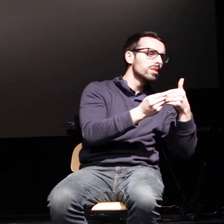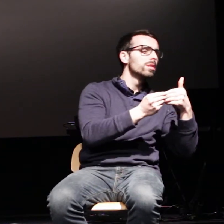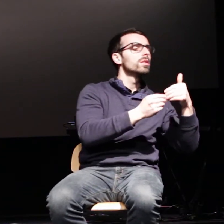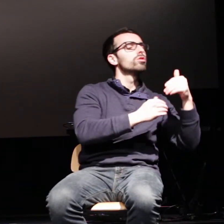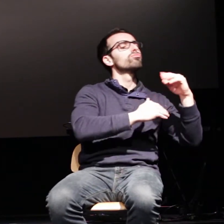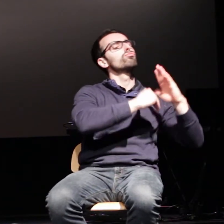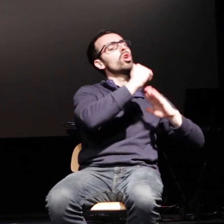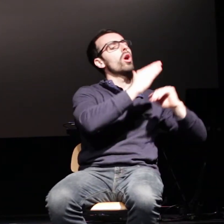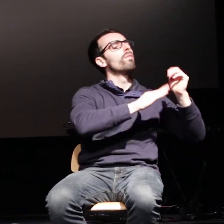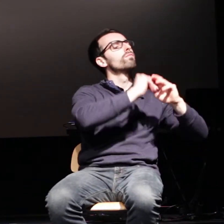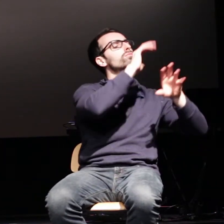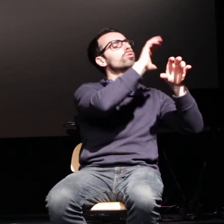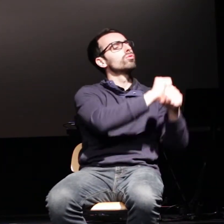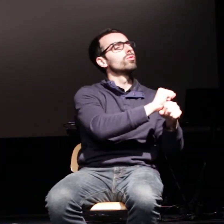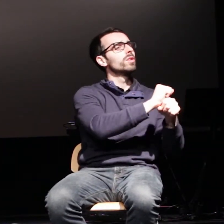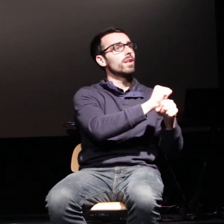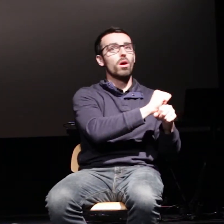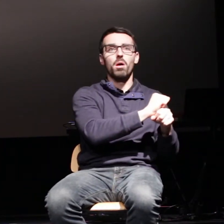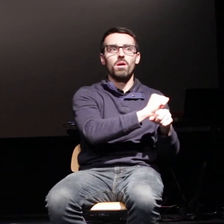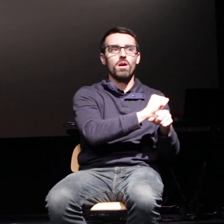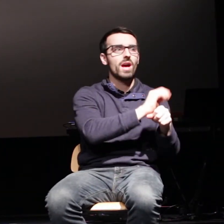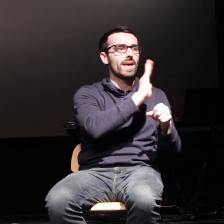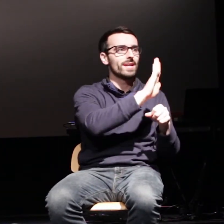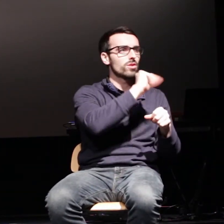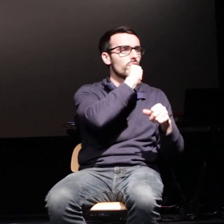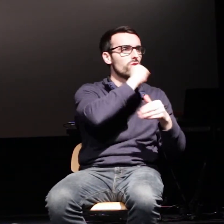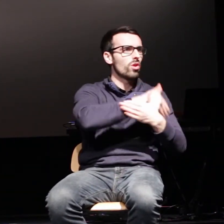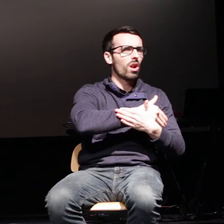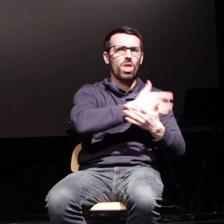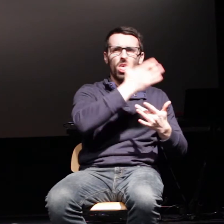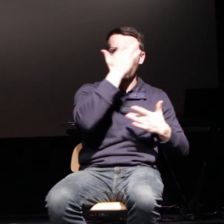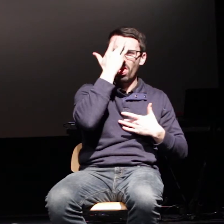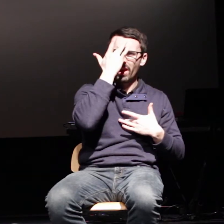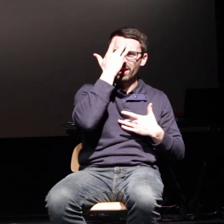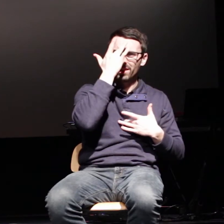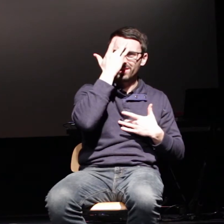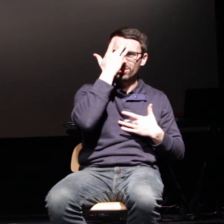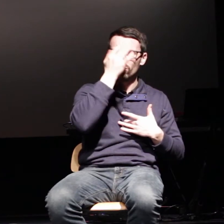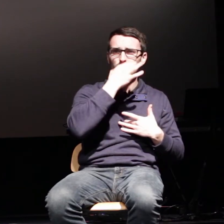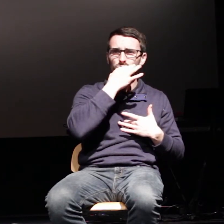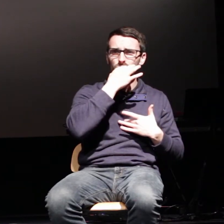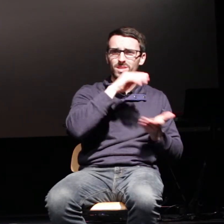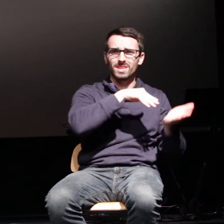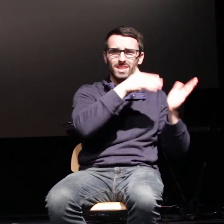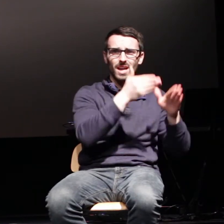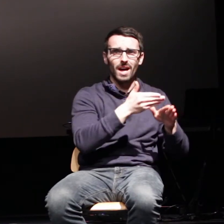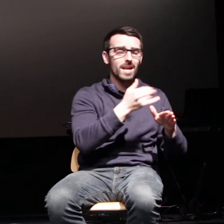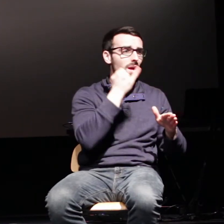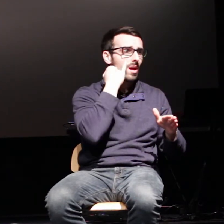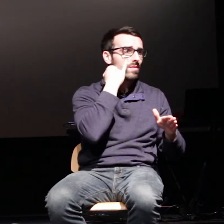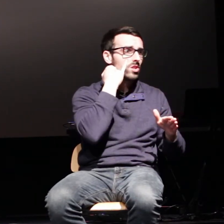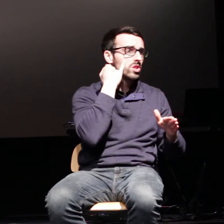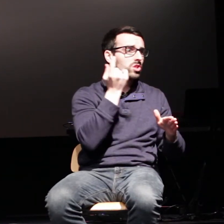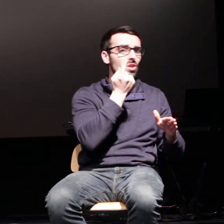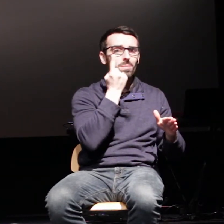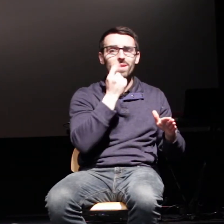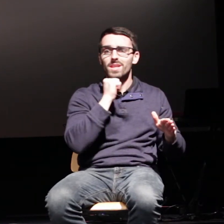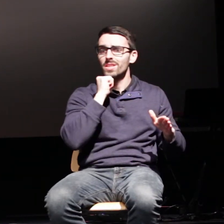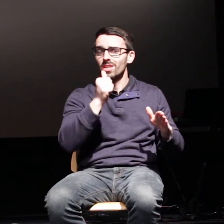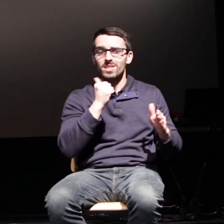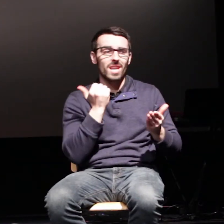routine. His daughter is sick. His little girl is dying, and if something doesn't happen